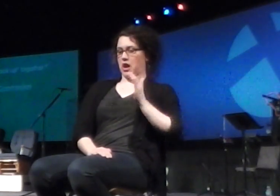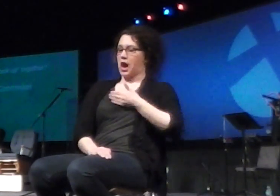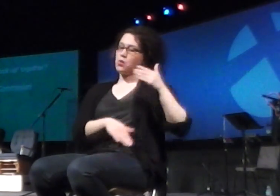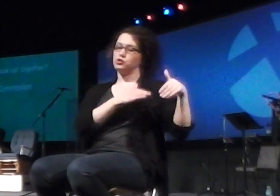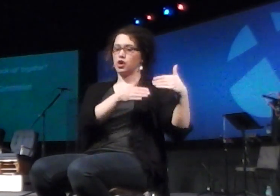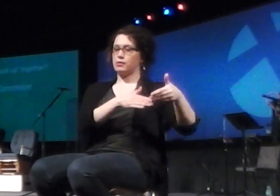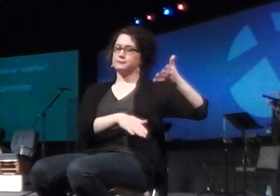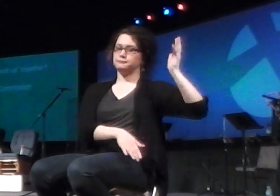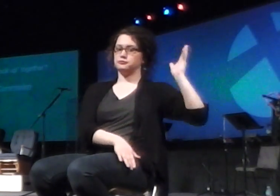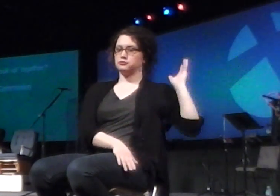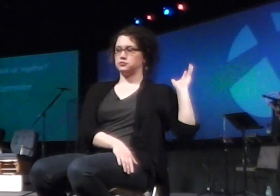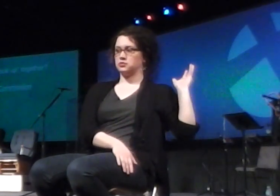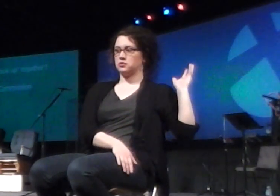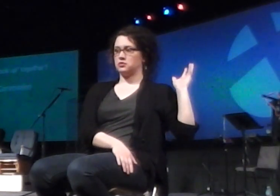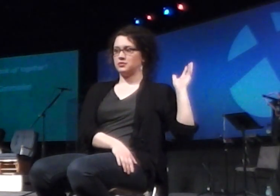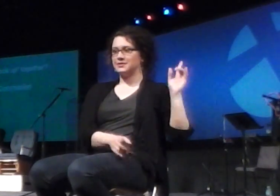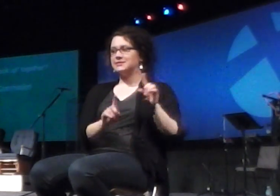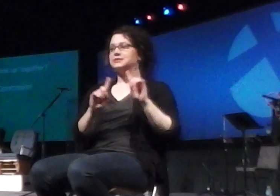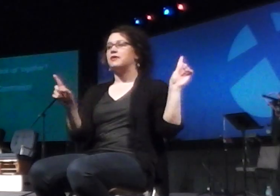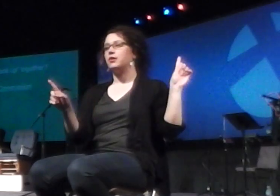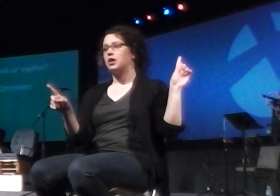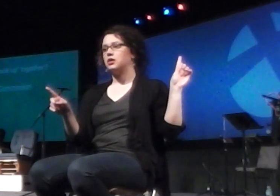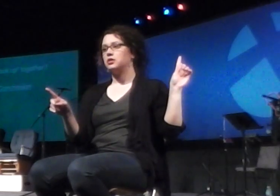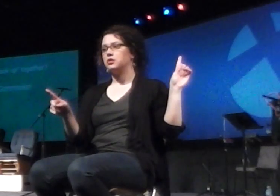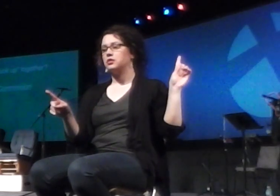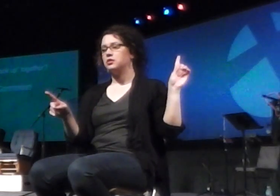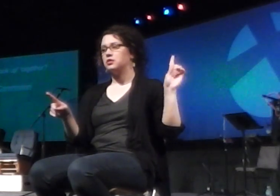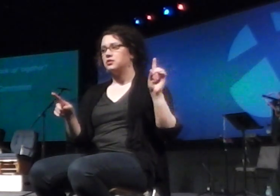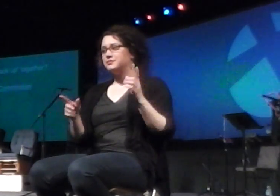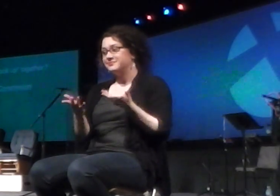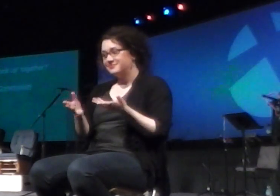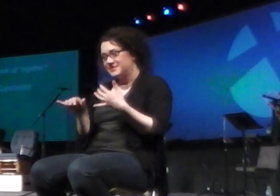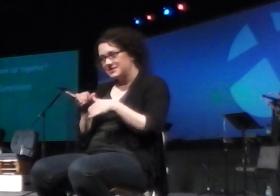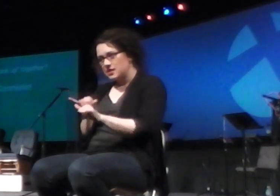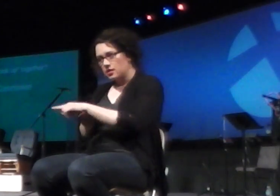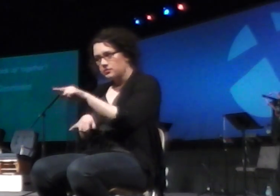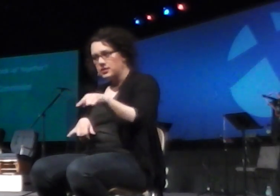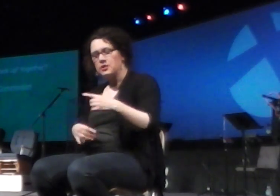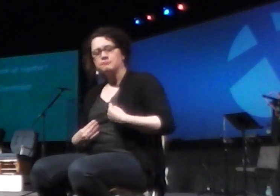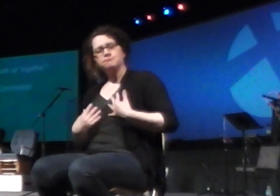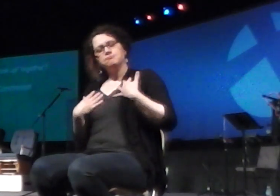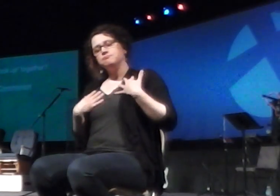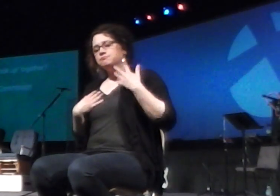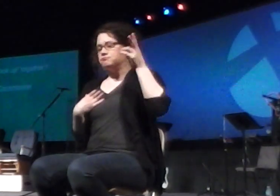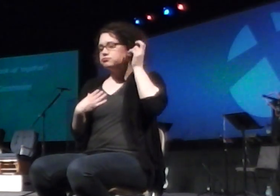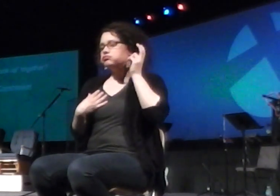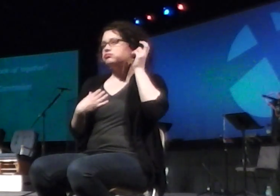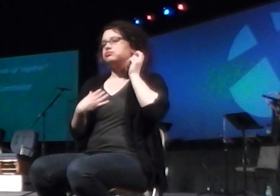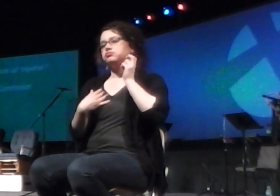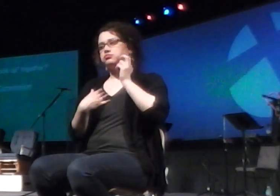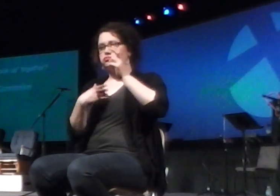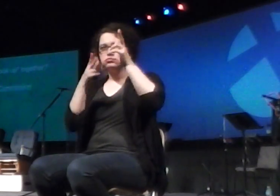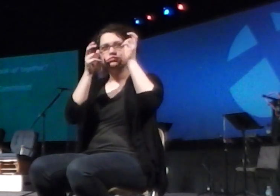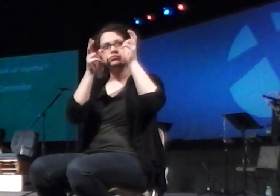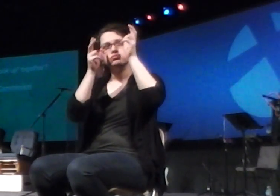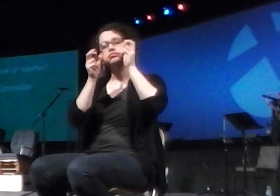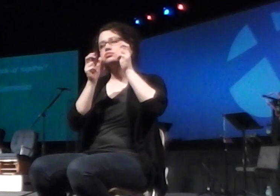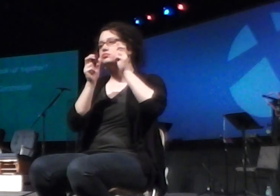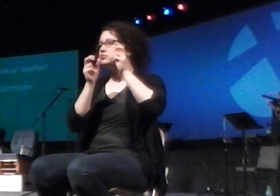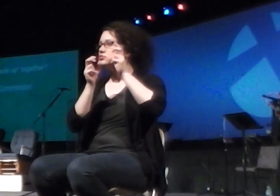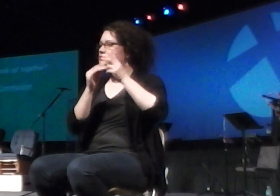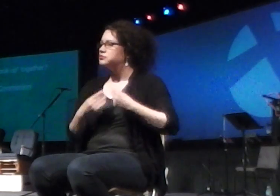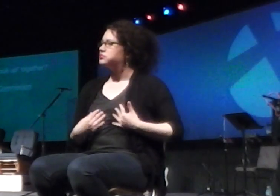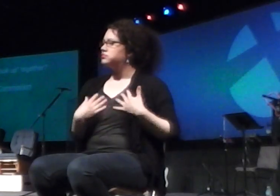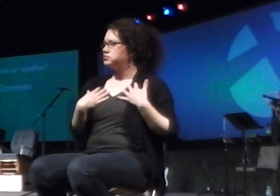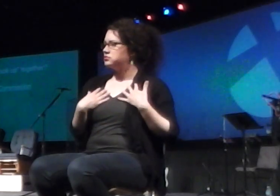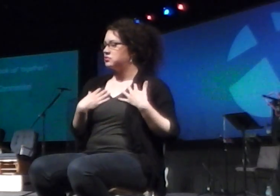generation. But that doesn't mean they're not hearing the voice of God and figuring out what God is saying to them in their time, in their day. And our